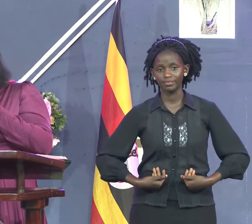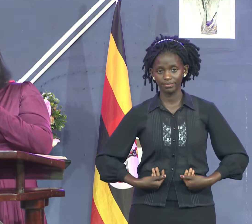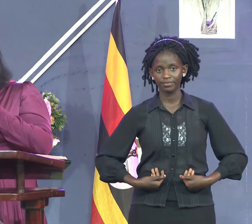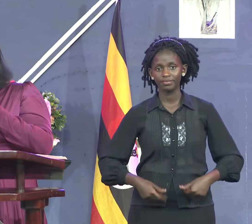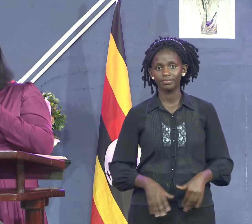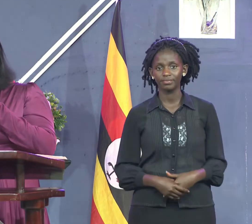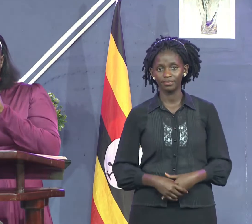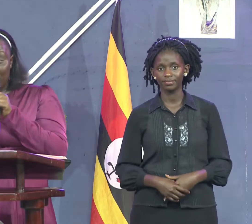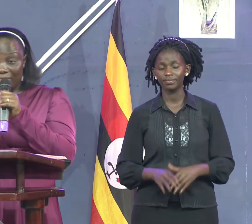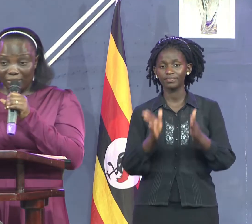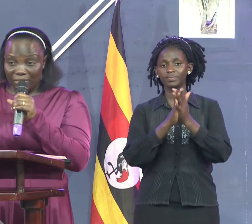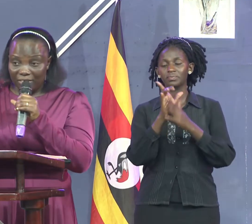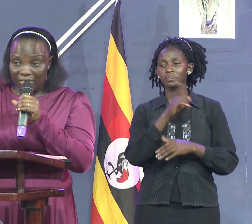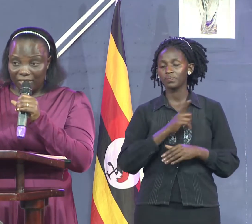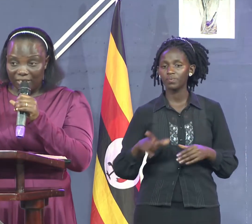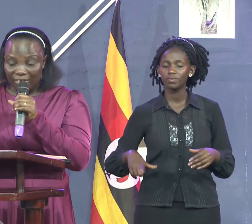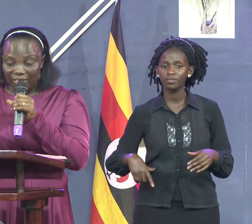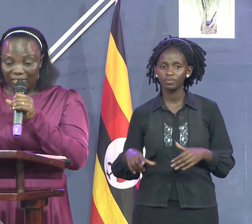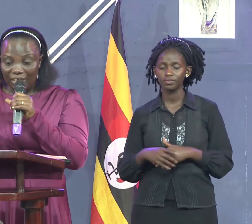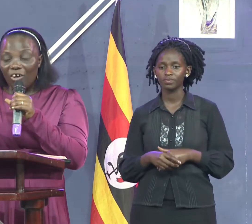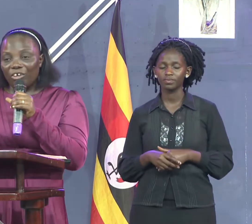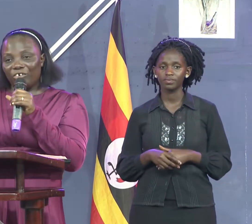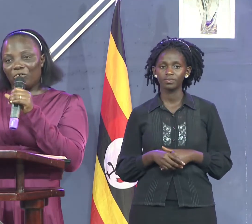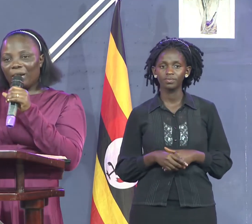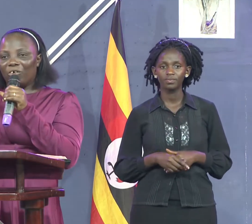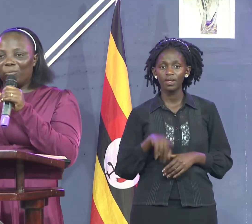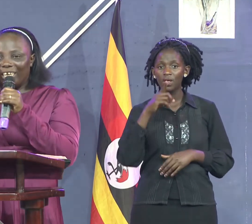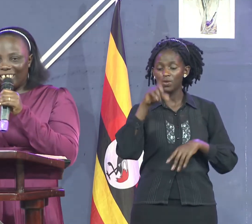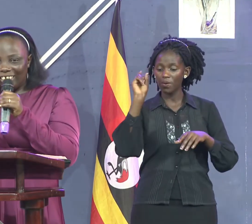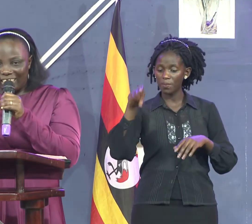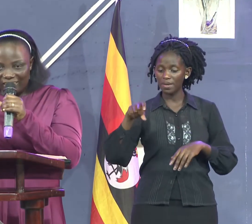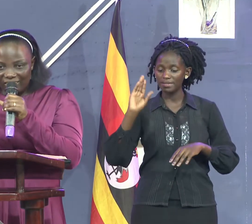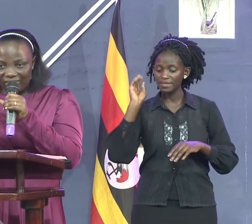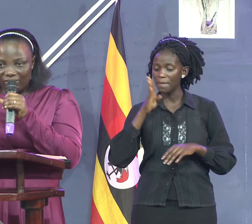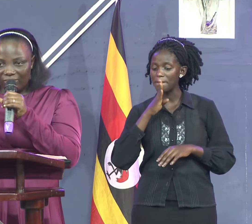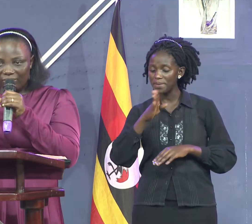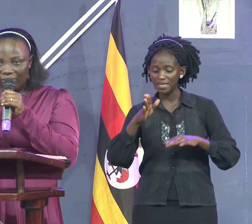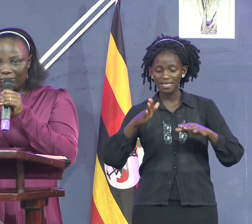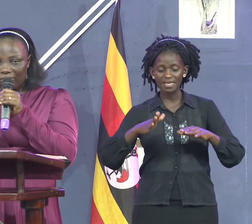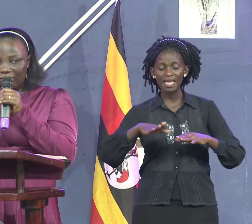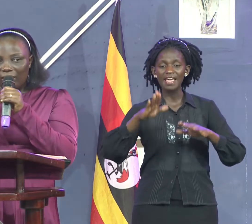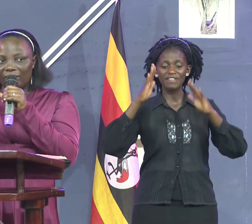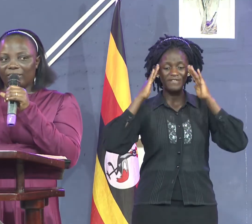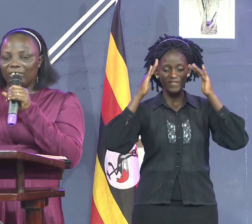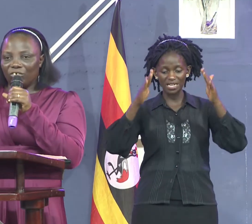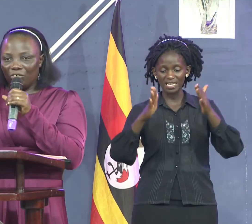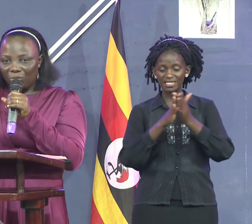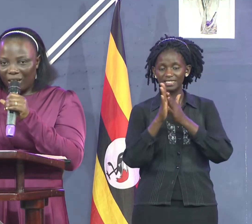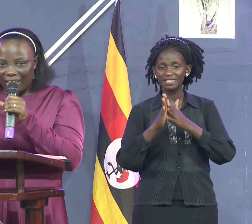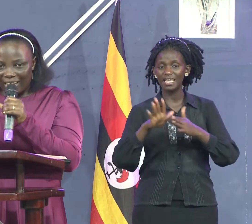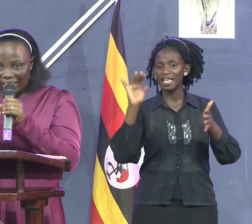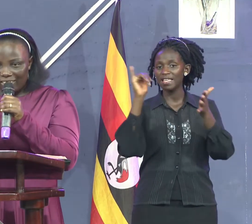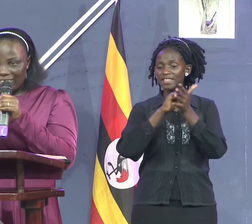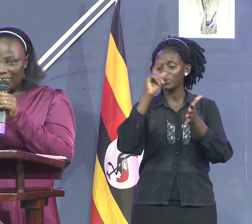tired of it. Mukama yebazi. Praise the Lord. Oyino kubanga omaliride. You must be determined. Ntizo